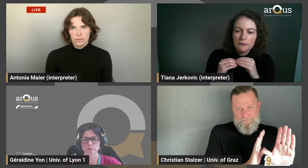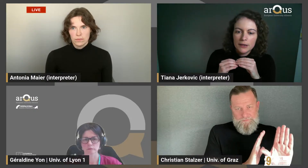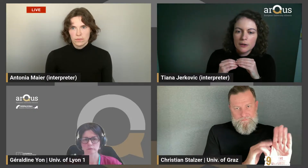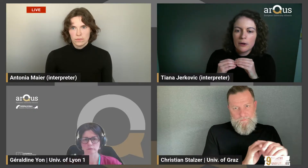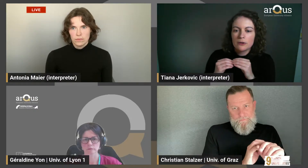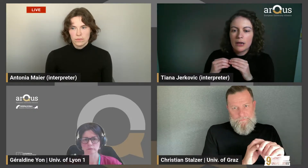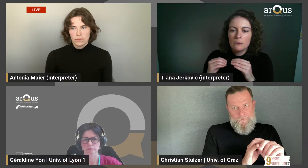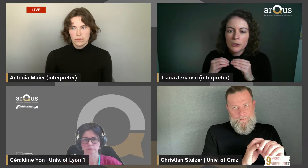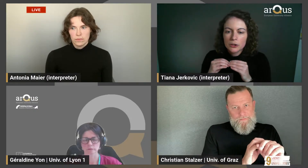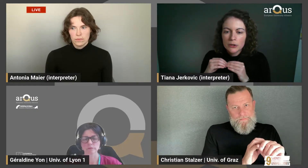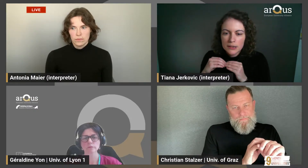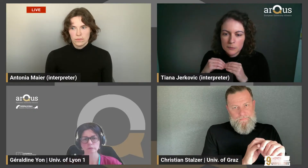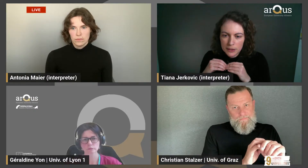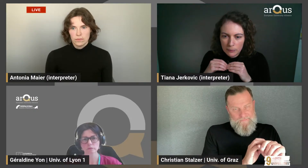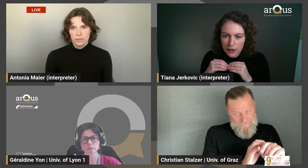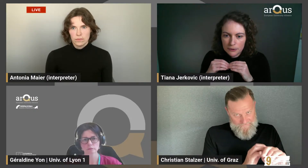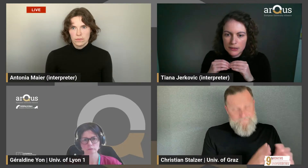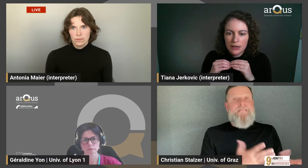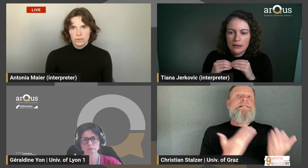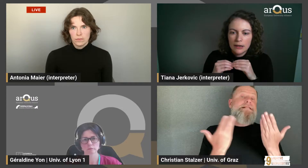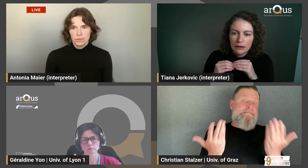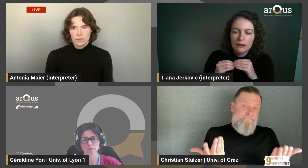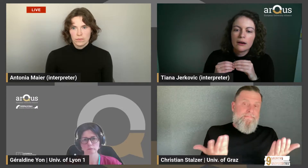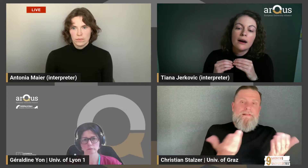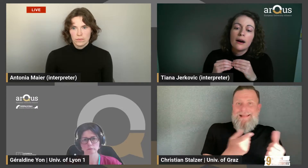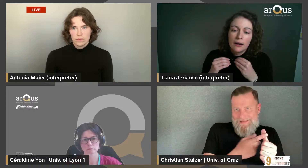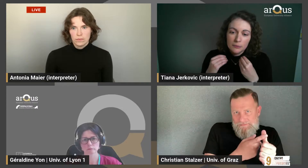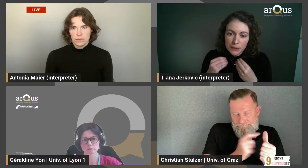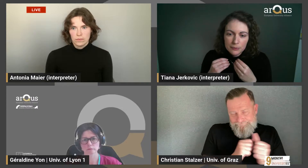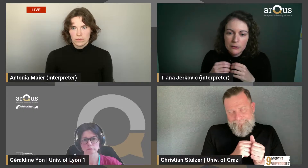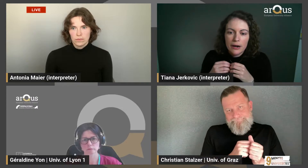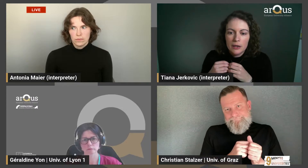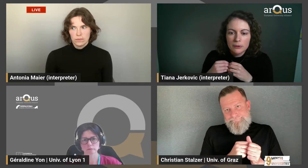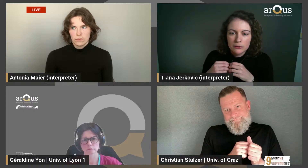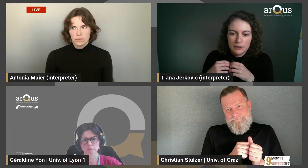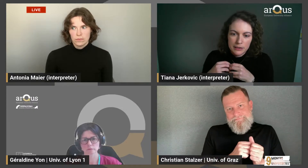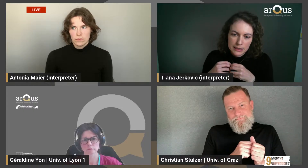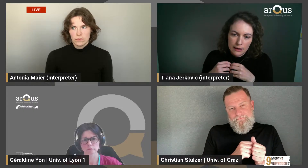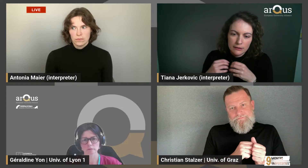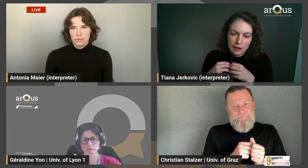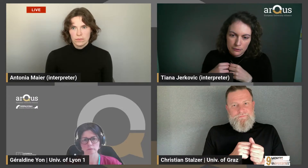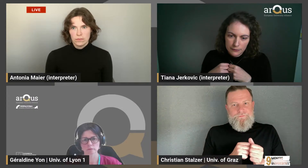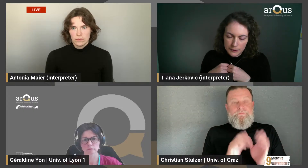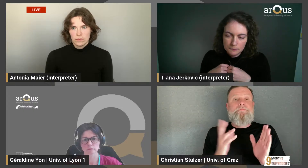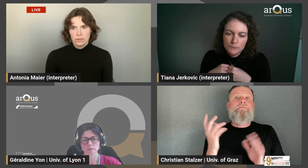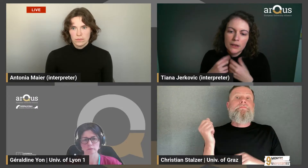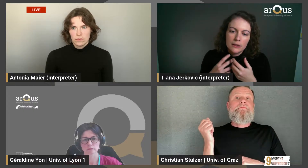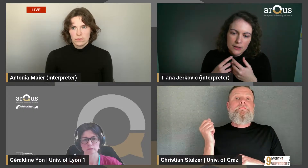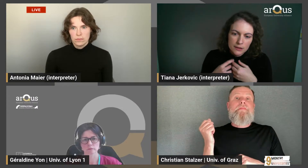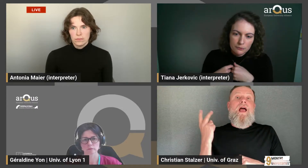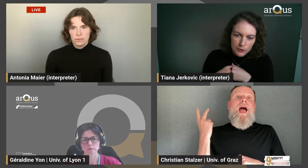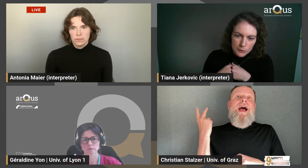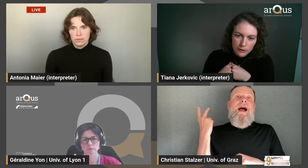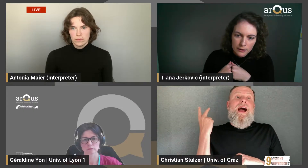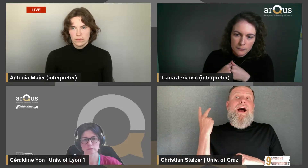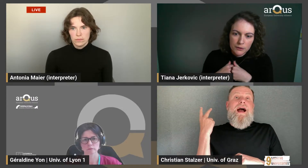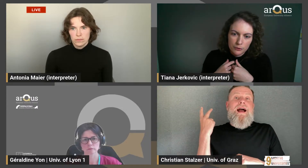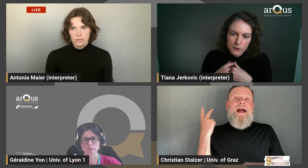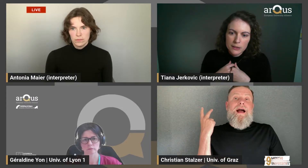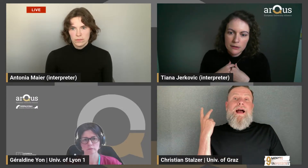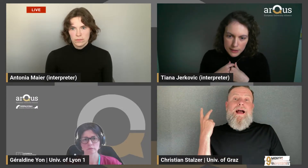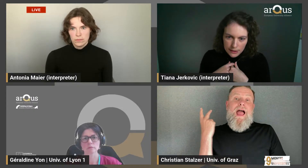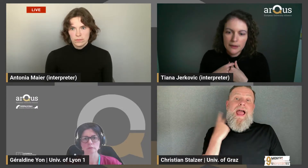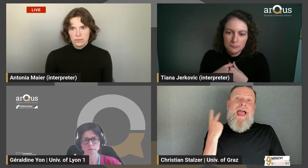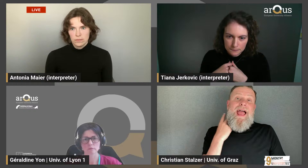to think about, okay, what could this be about? And then maybe you are able to understand everything. This is the first part, the